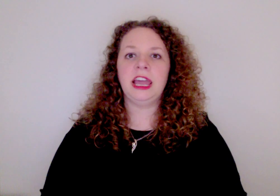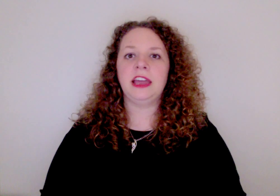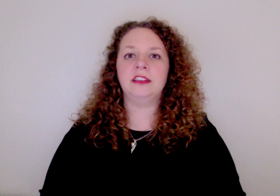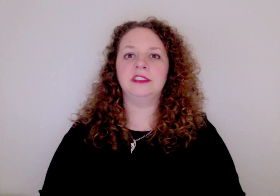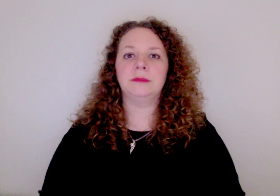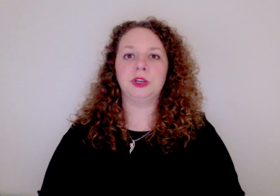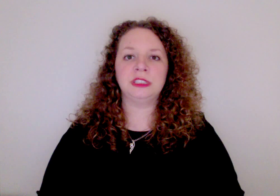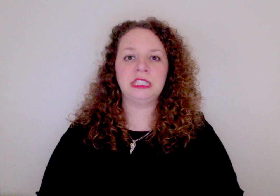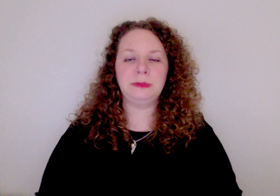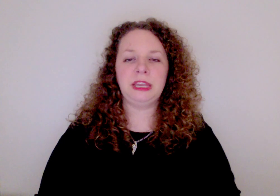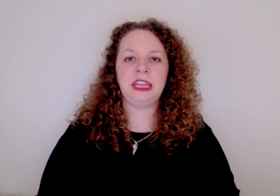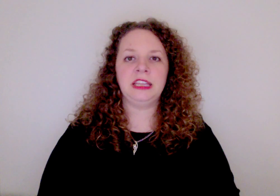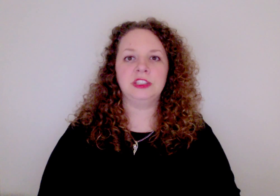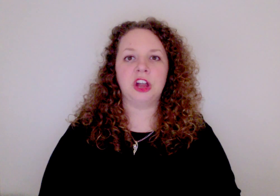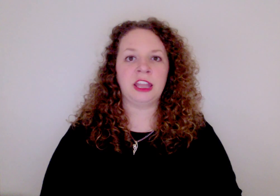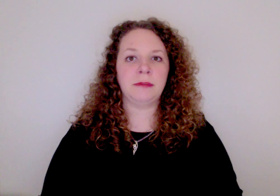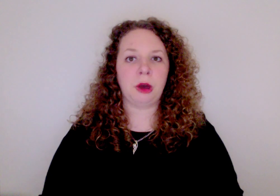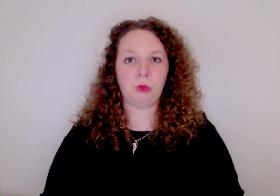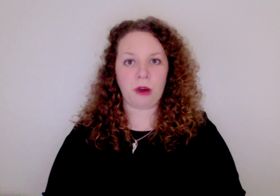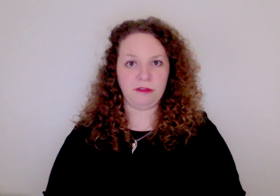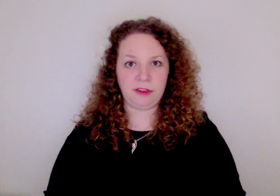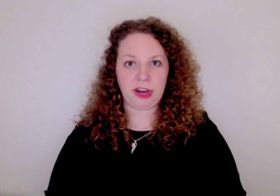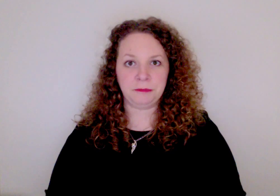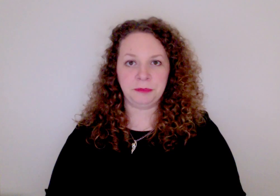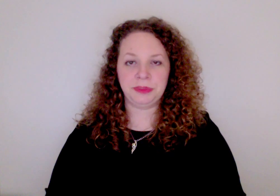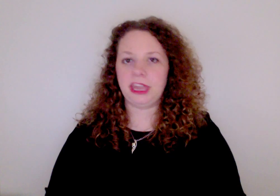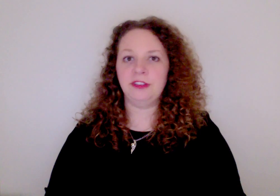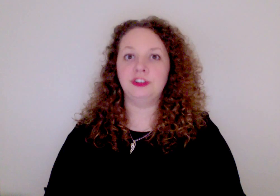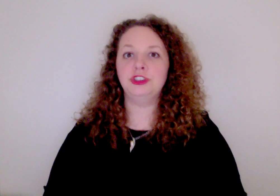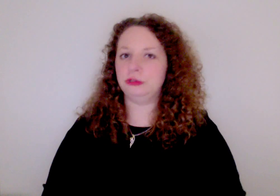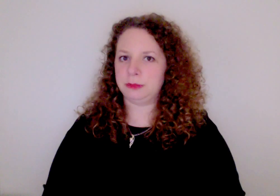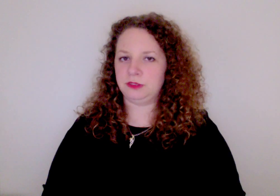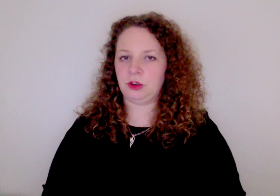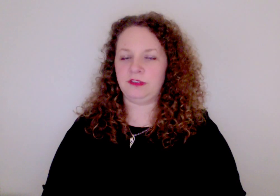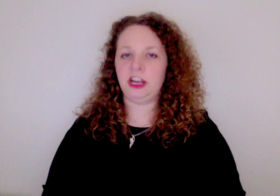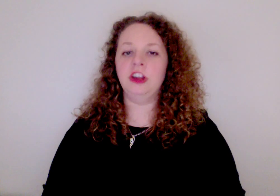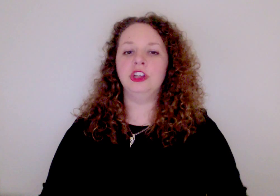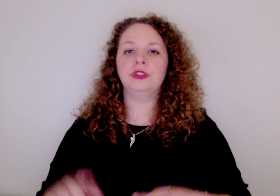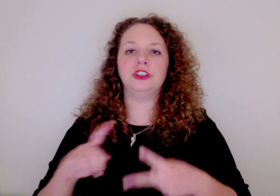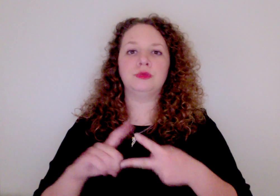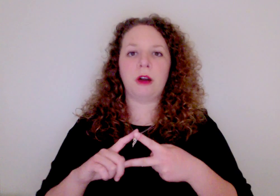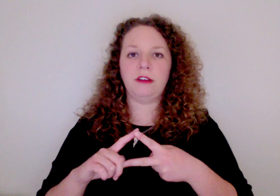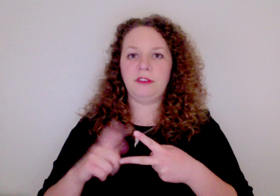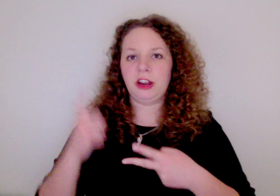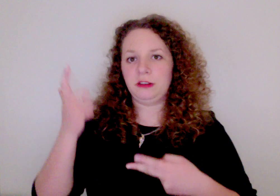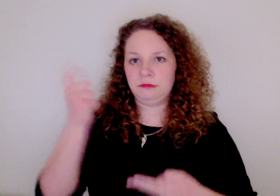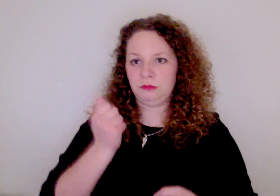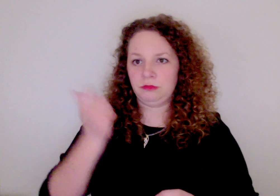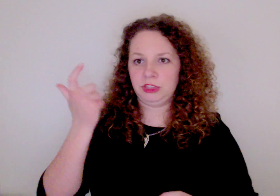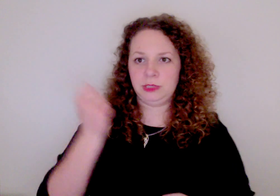and the person speaking is talking about welfare. Okay, there's 2 types of welfare. So there's welfare this